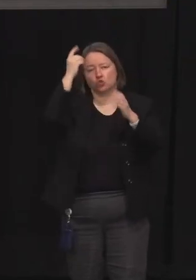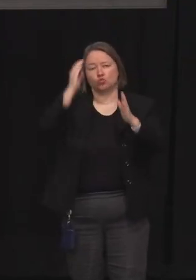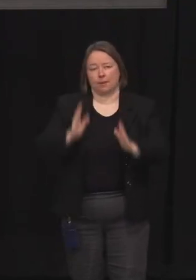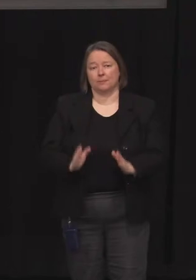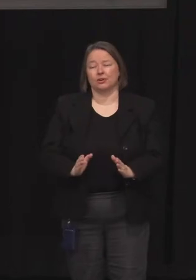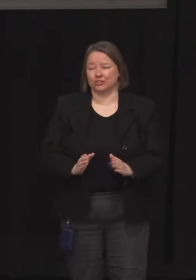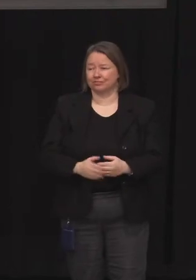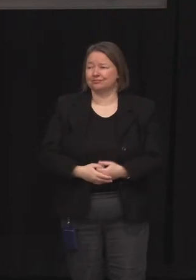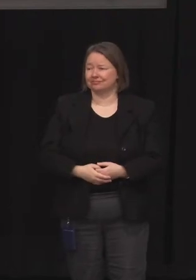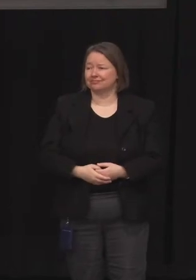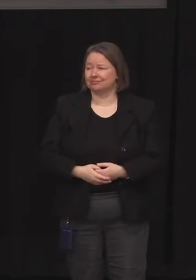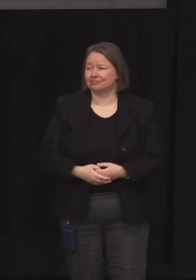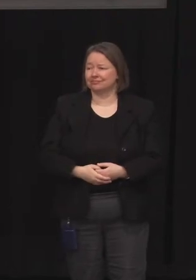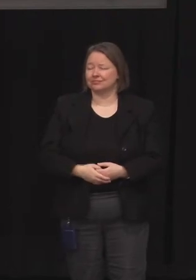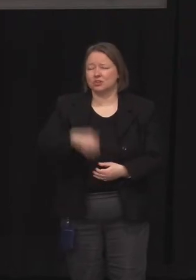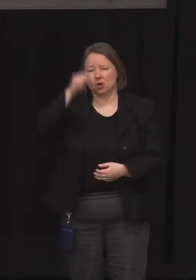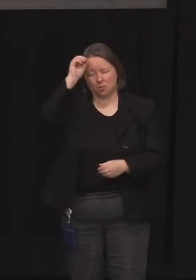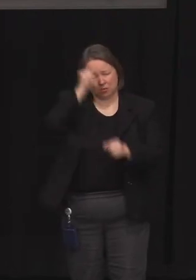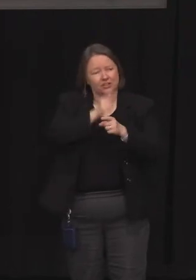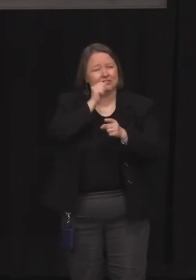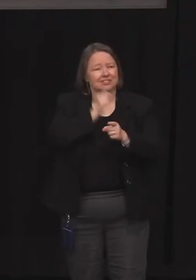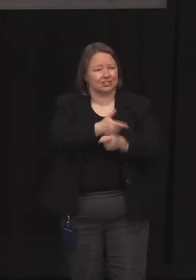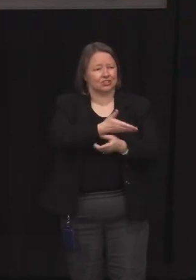So, brothers and sisters,